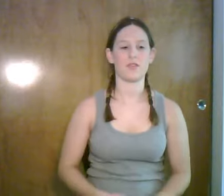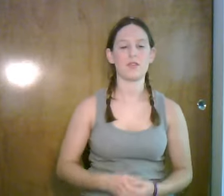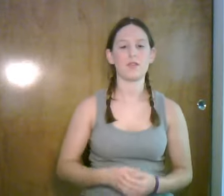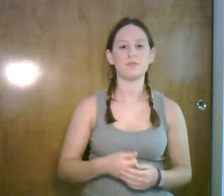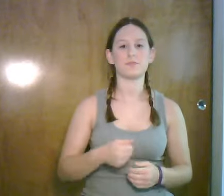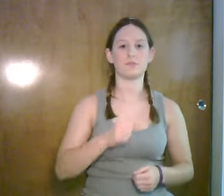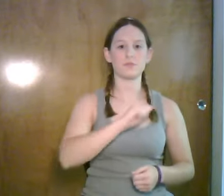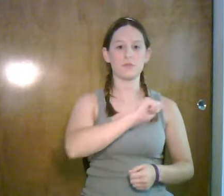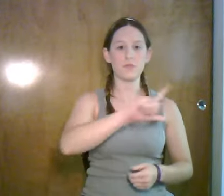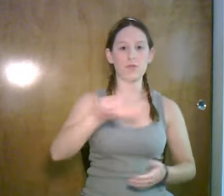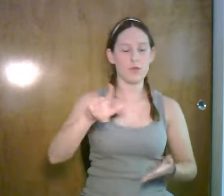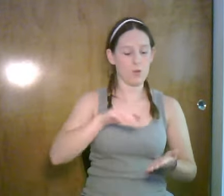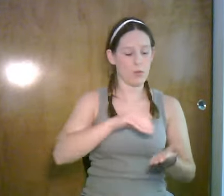the world